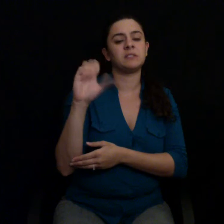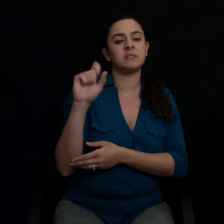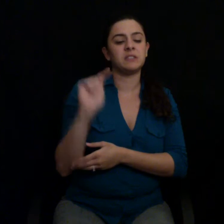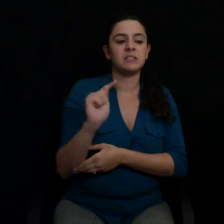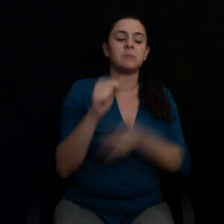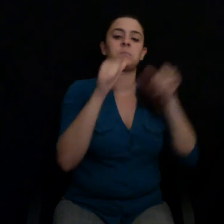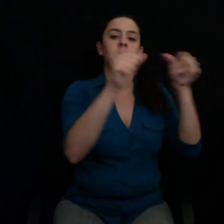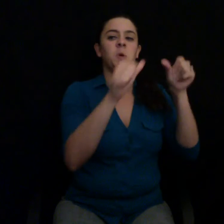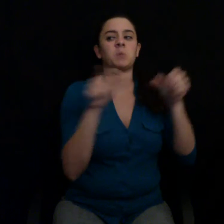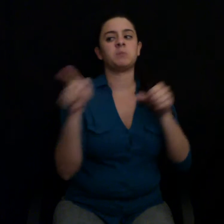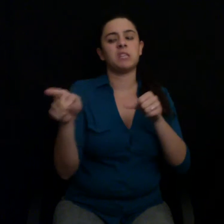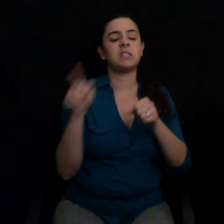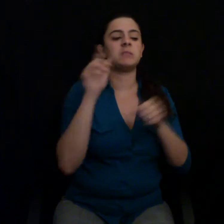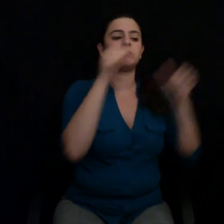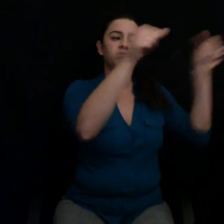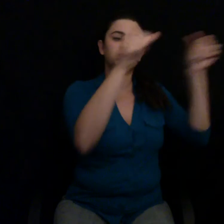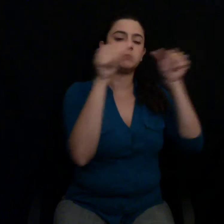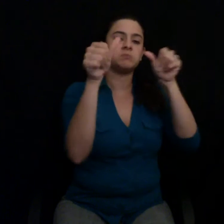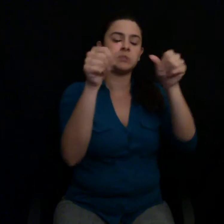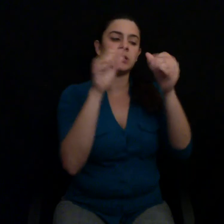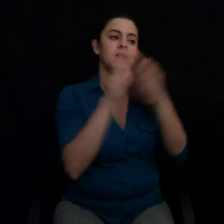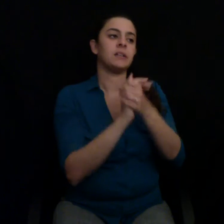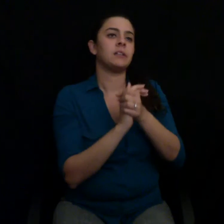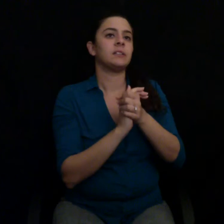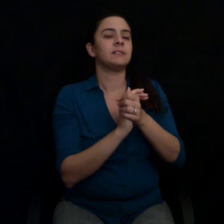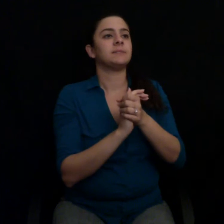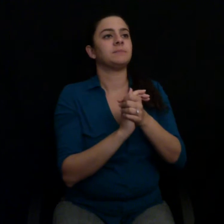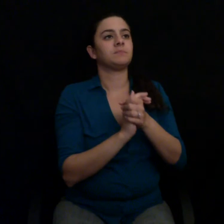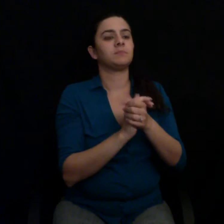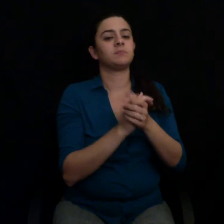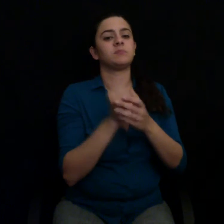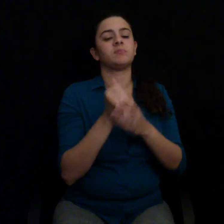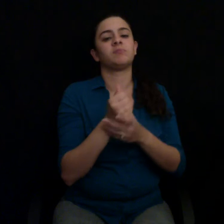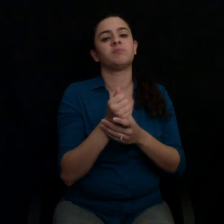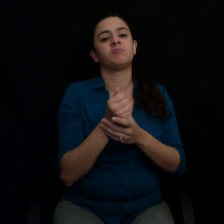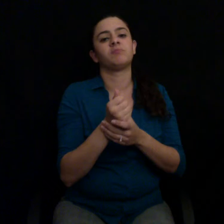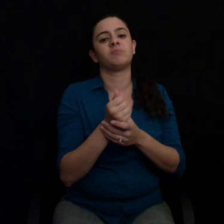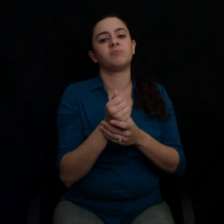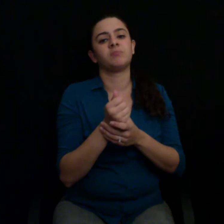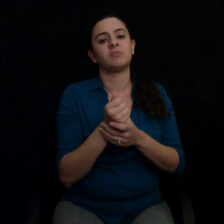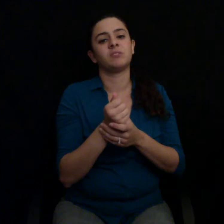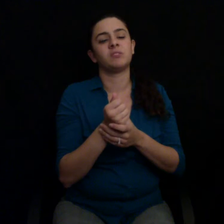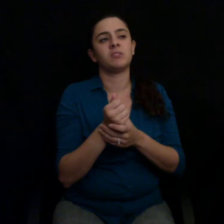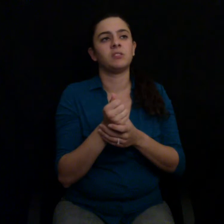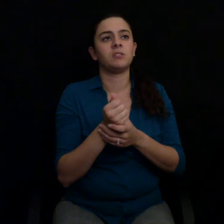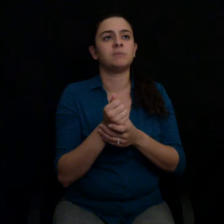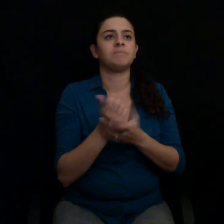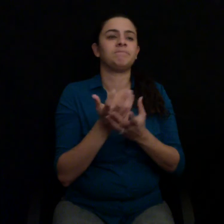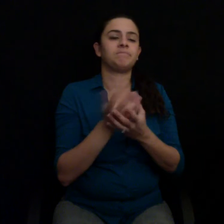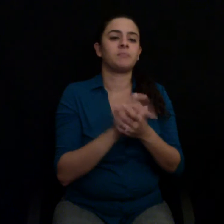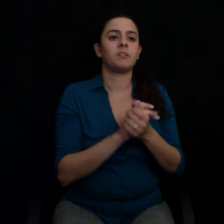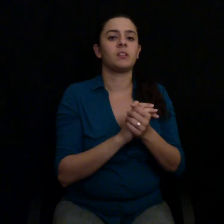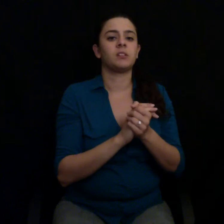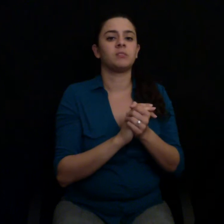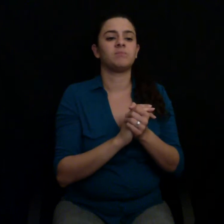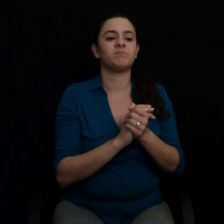with a title saying, quote, I'm black. Here's a picture of my dad from the 1970s, unquote. Another told a